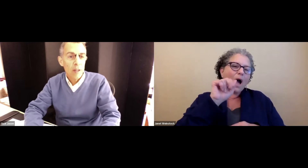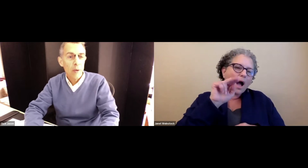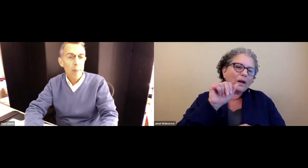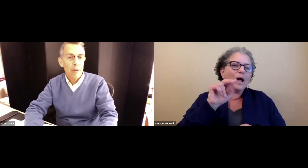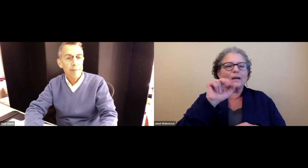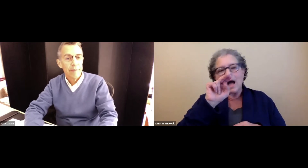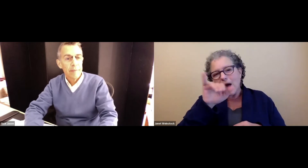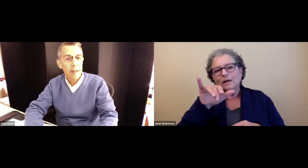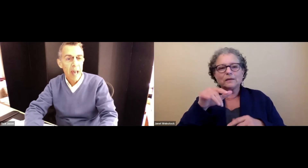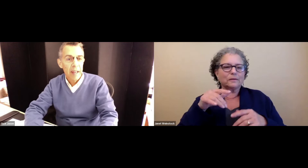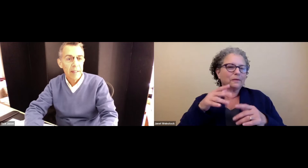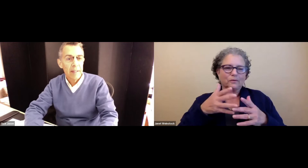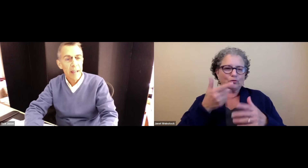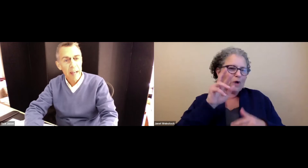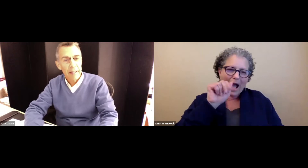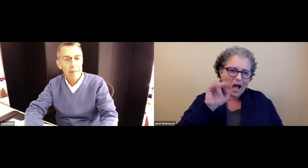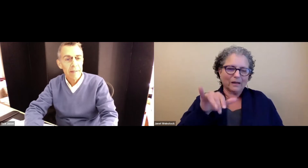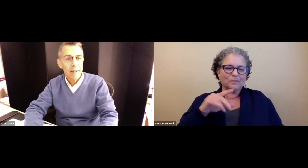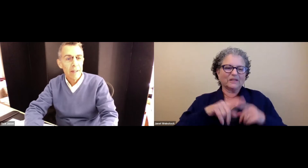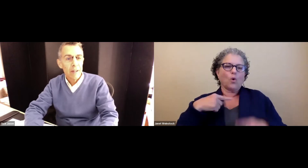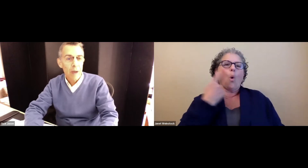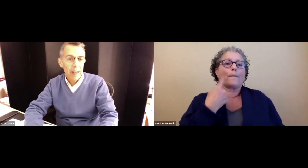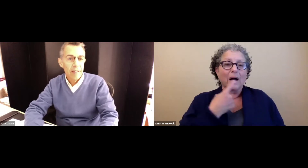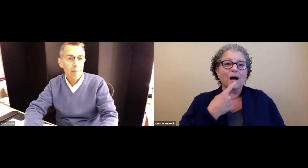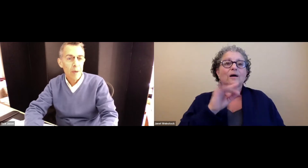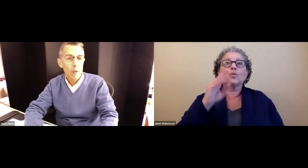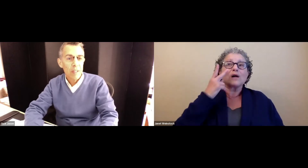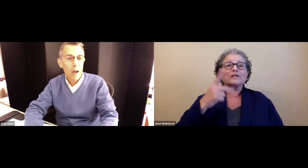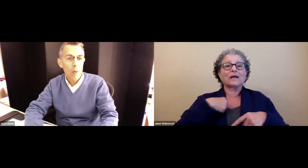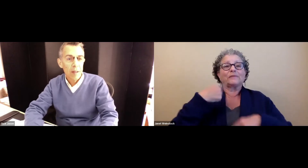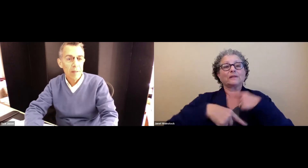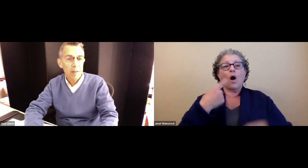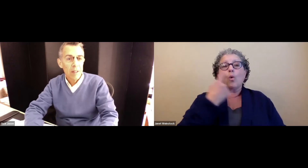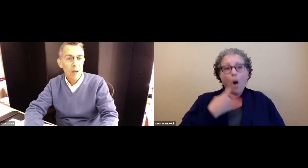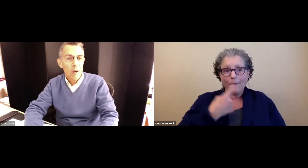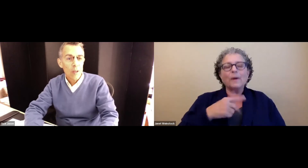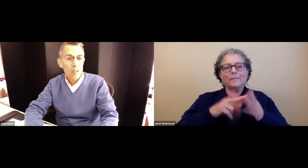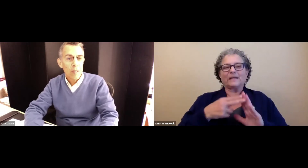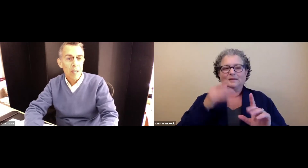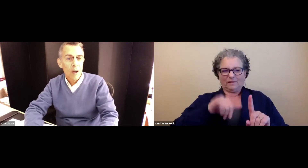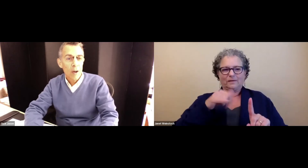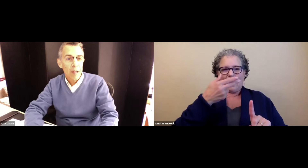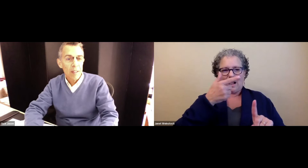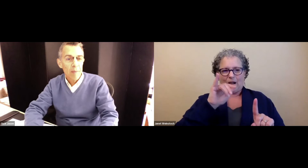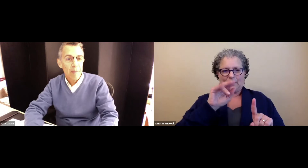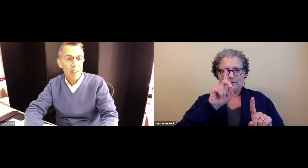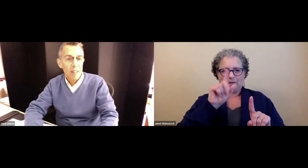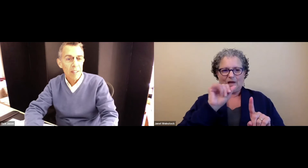grandmother, Nana, Nanny, Granny, but we say Oma. When you see me sign Oma, that means